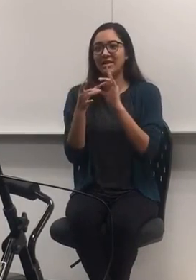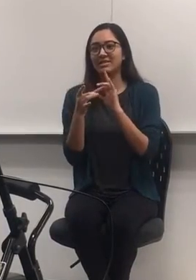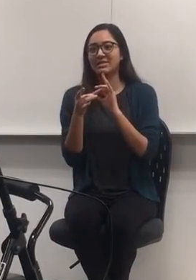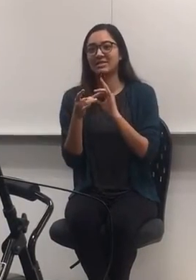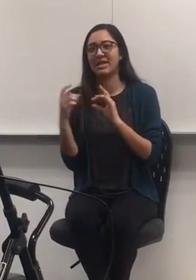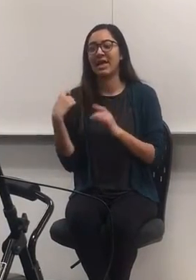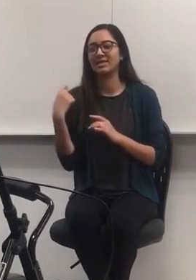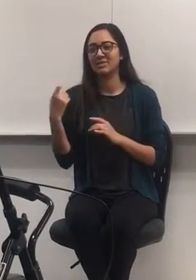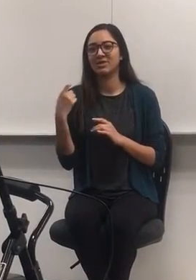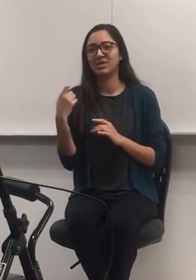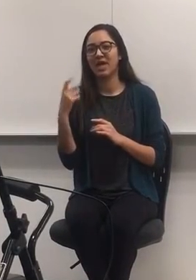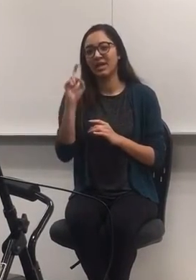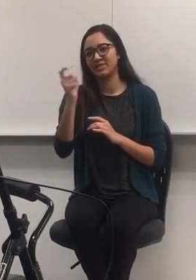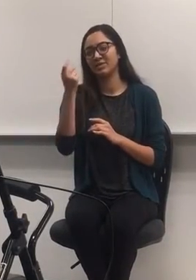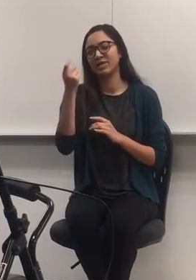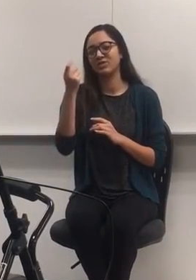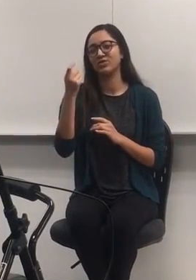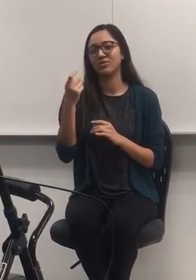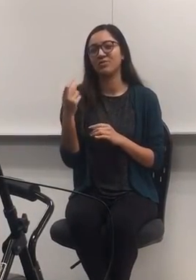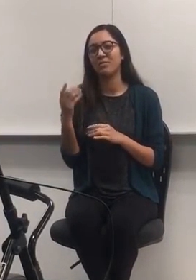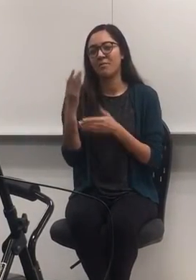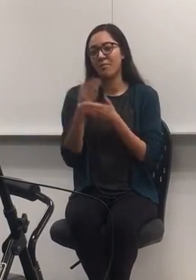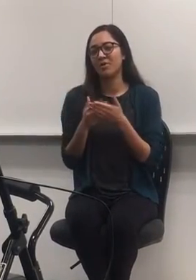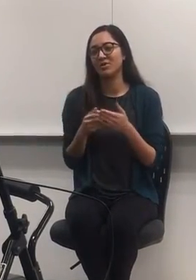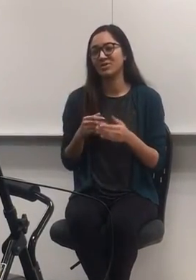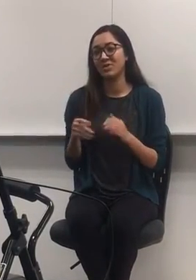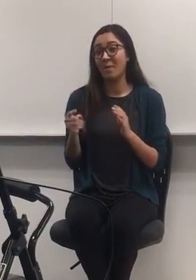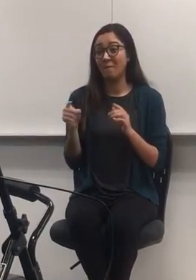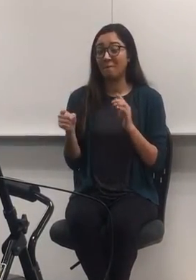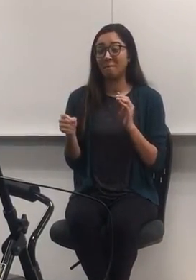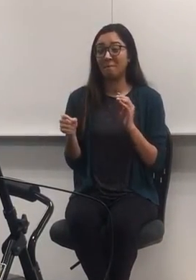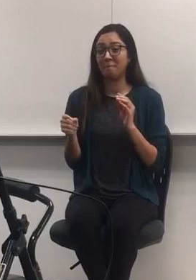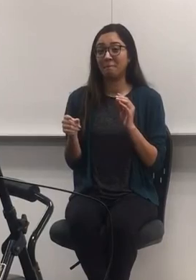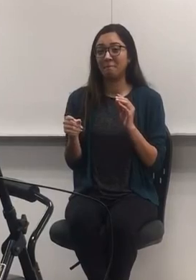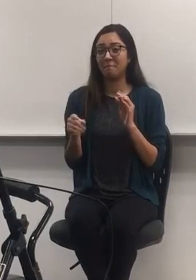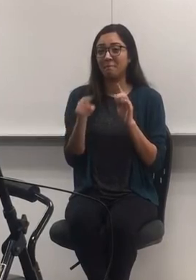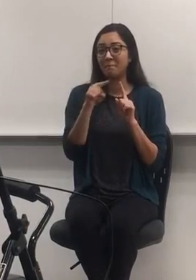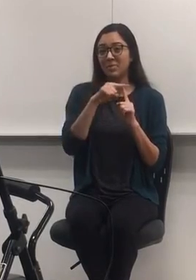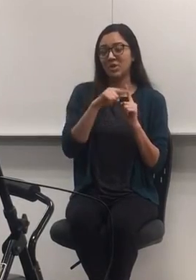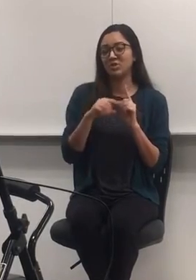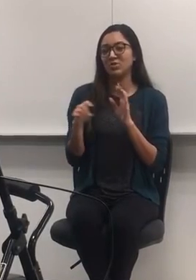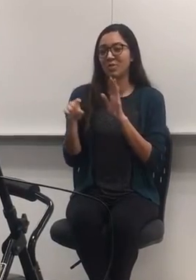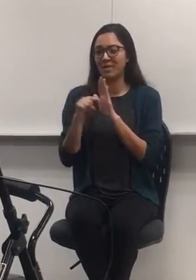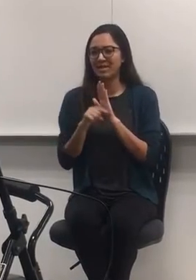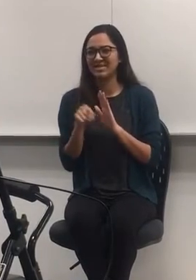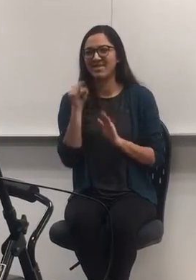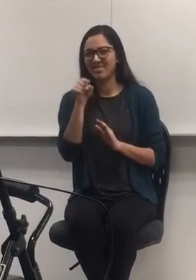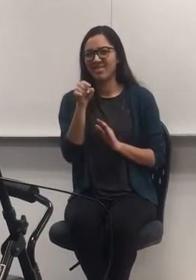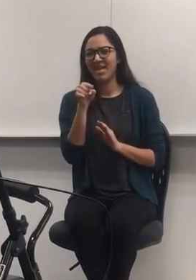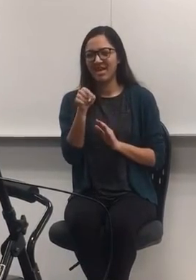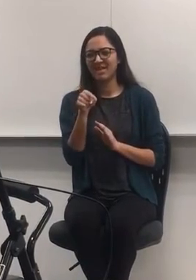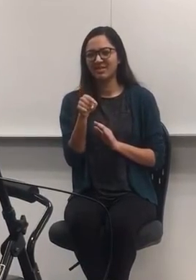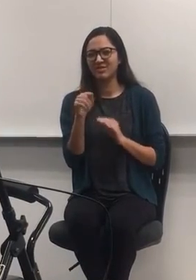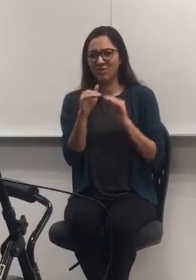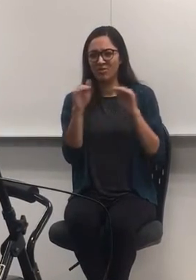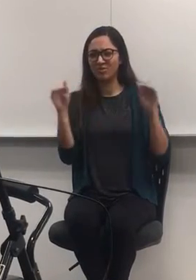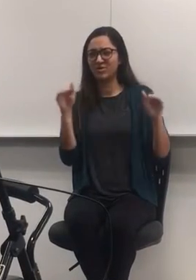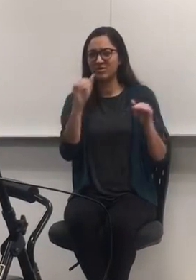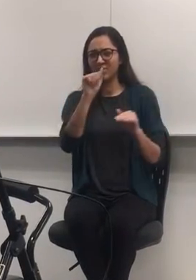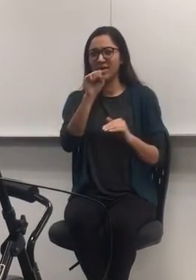out by itself, plus or minus whatever. That's usually your horizontal asymptote, everybody. Okay, just in case they ask that question. All